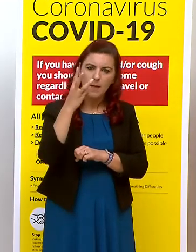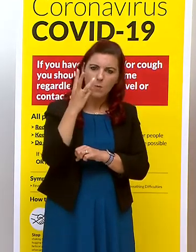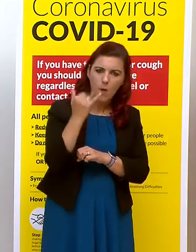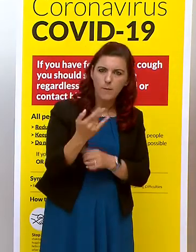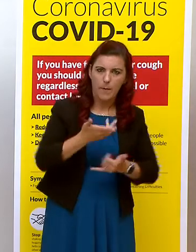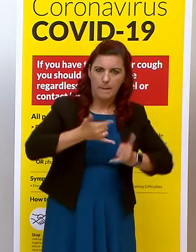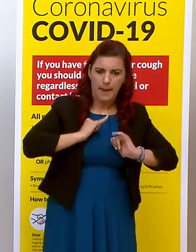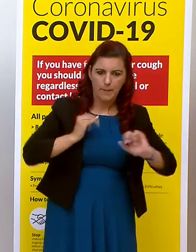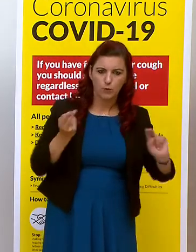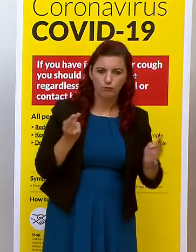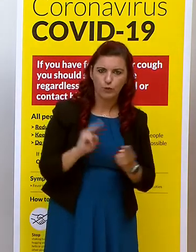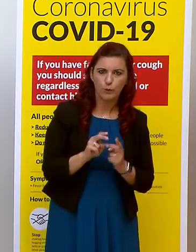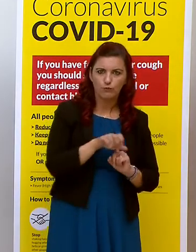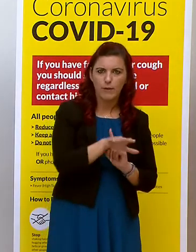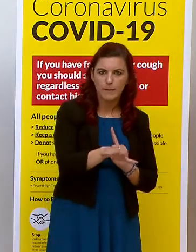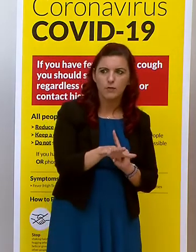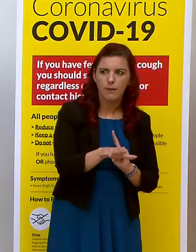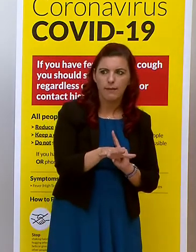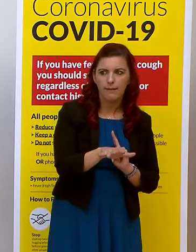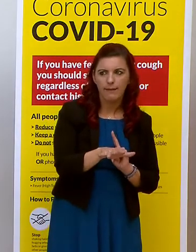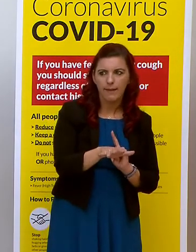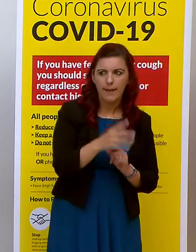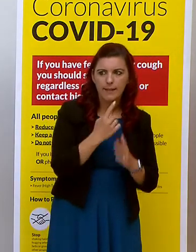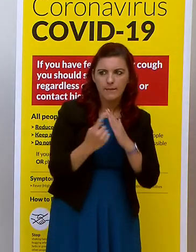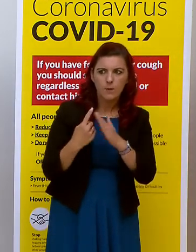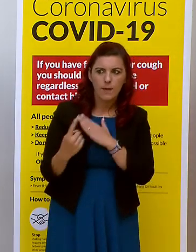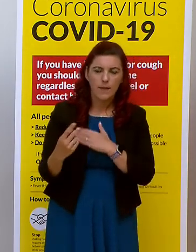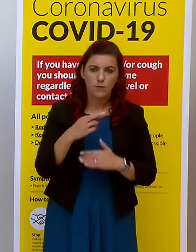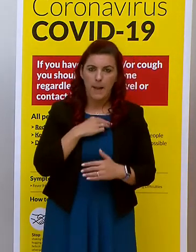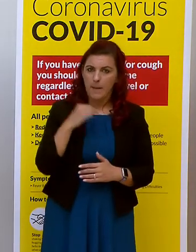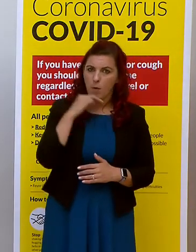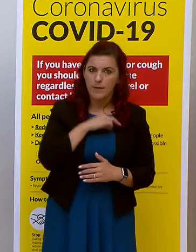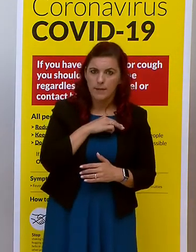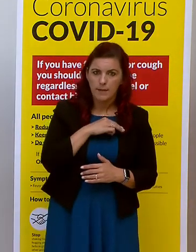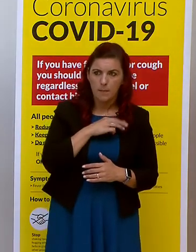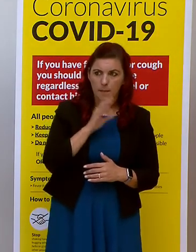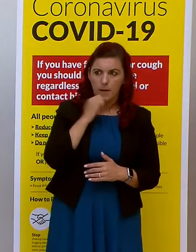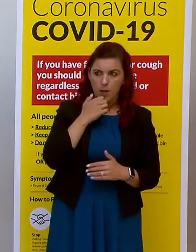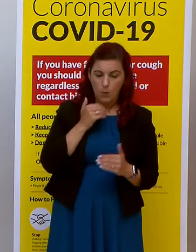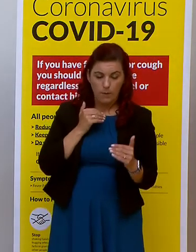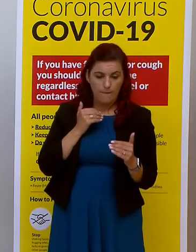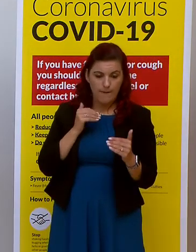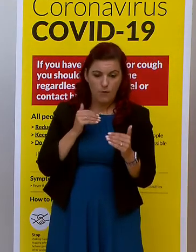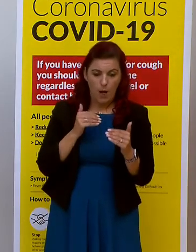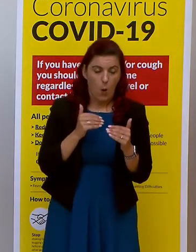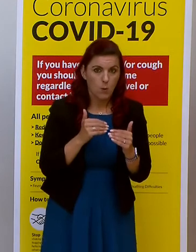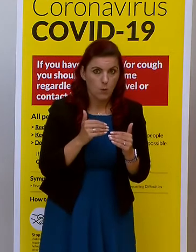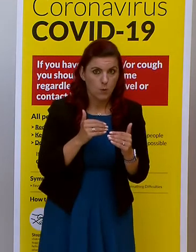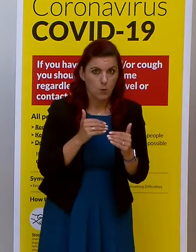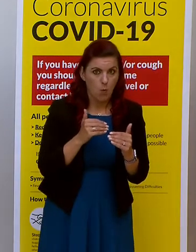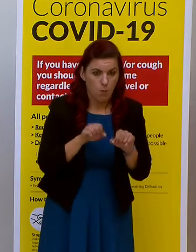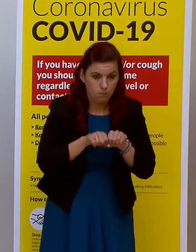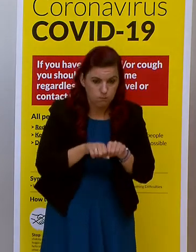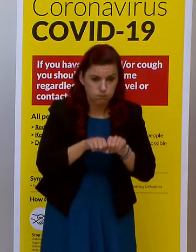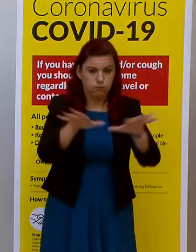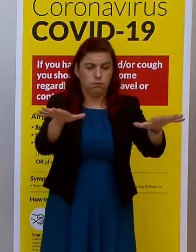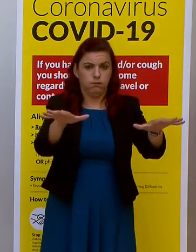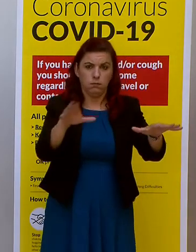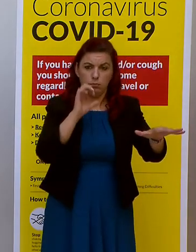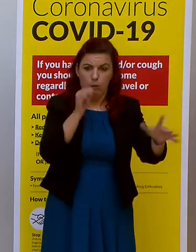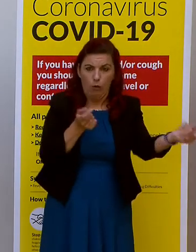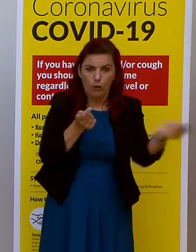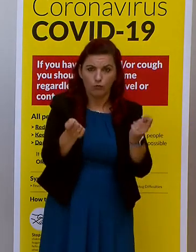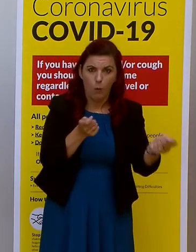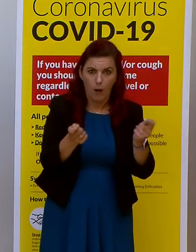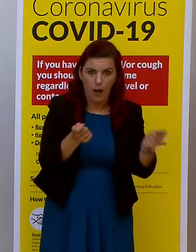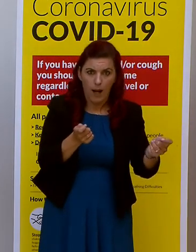transmission from a situation where we were perilously close to widespread, uncontrolled community transmission and an overrun